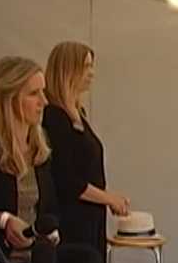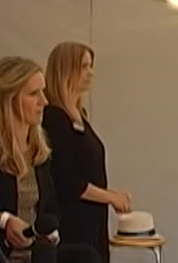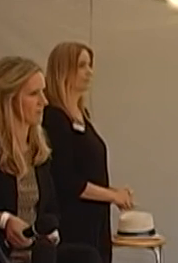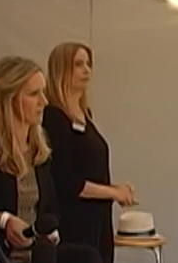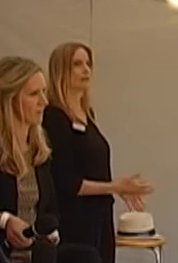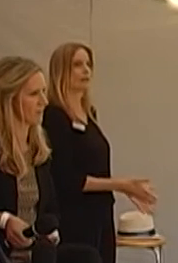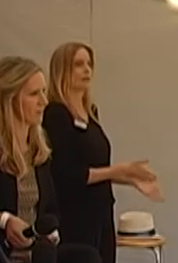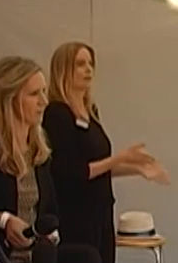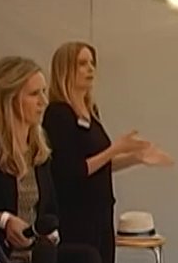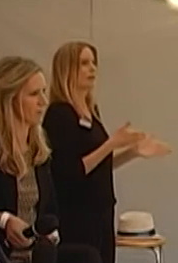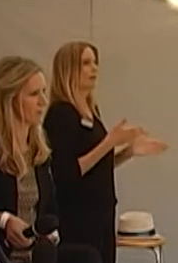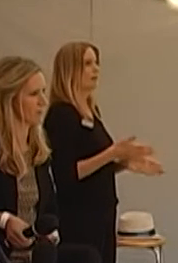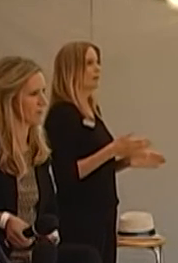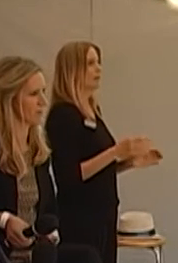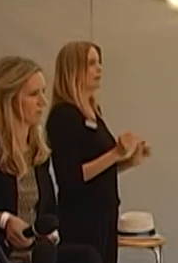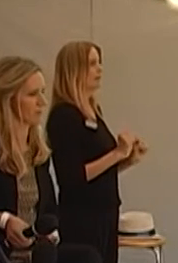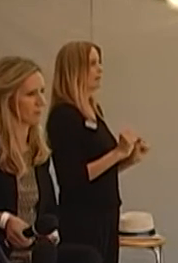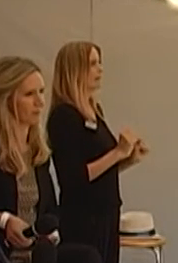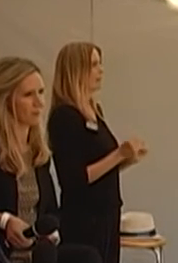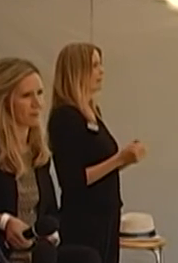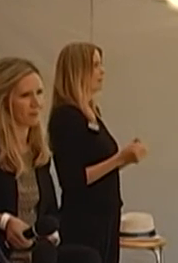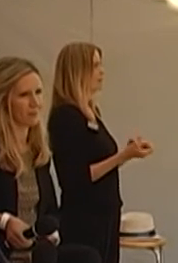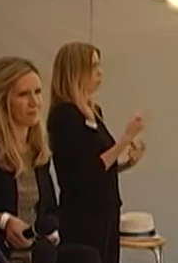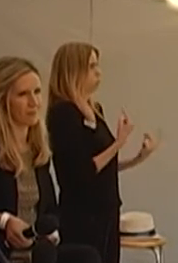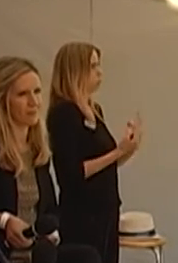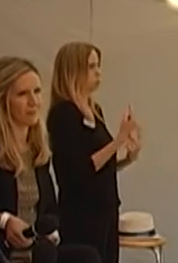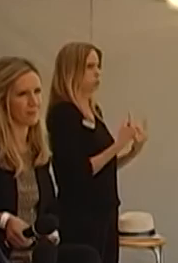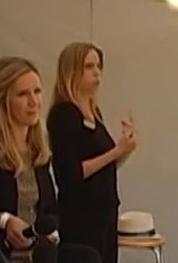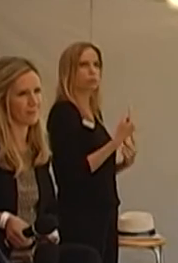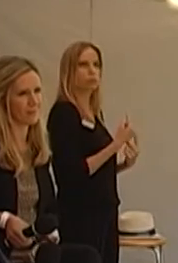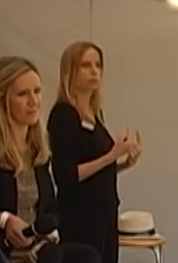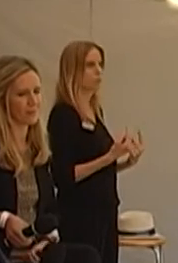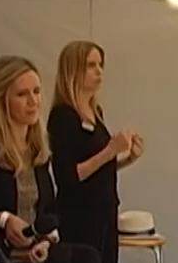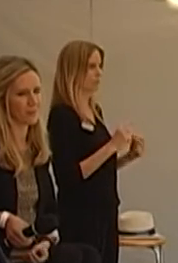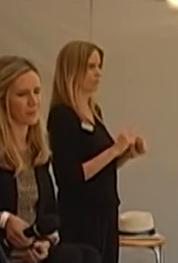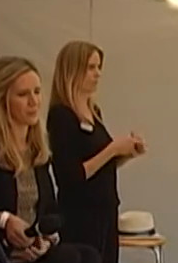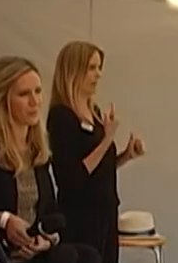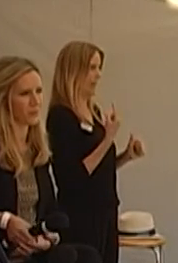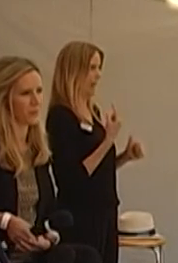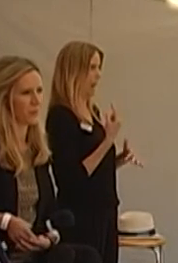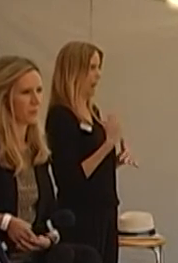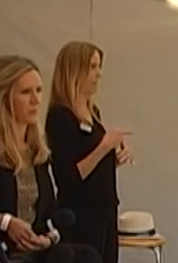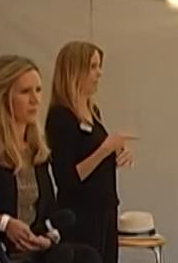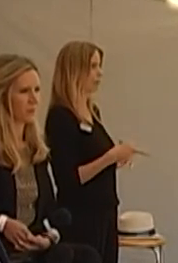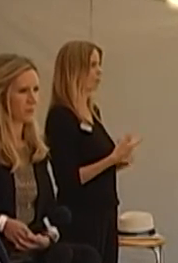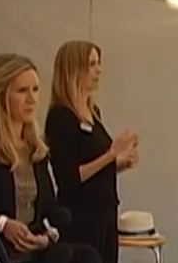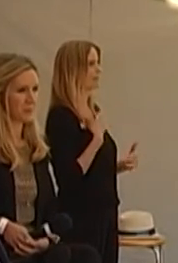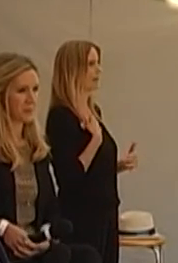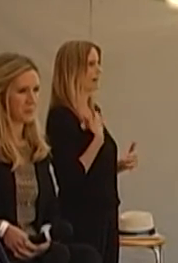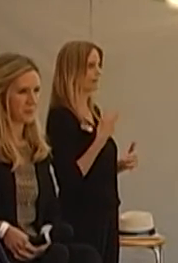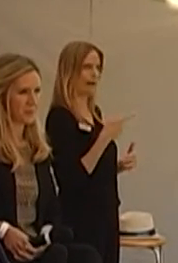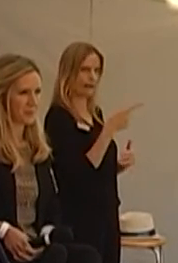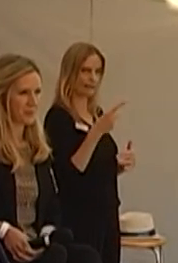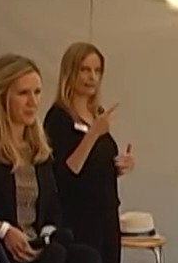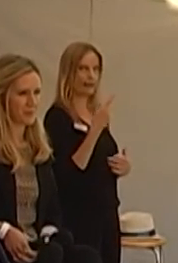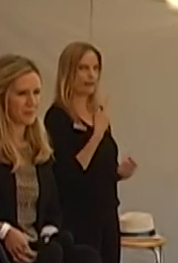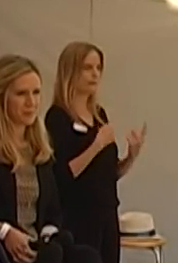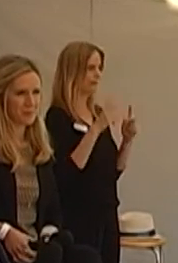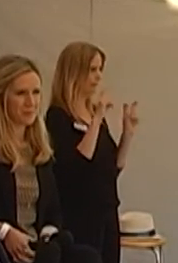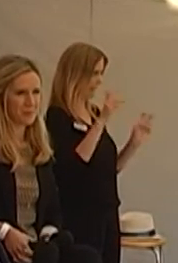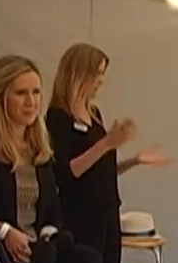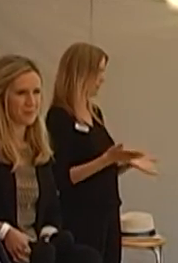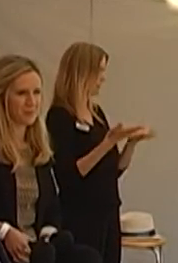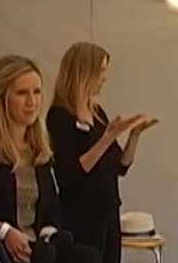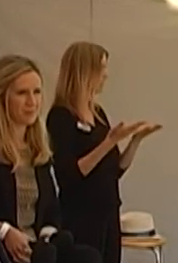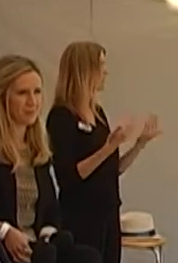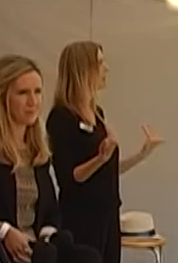do a quick poll as we end this discussion, and thank you for gracing this discussion with your presence.